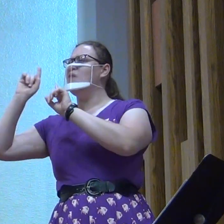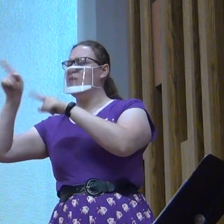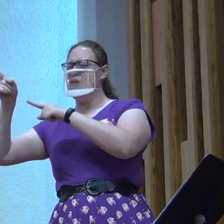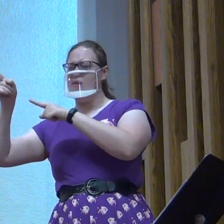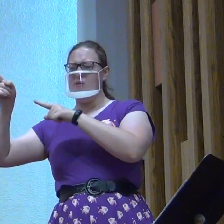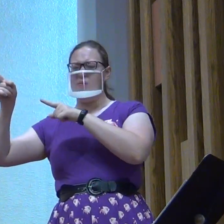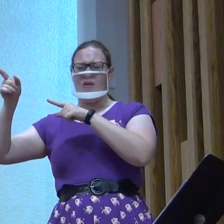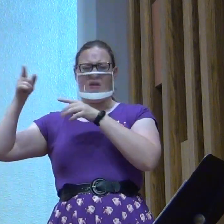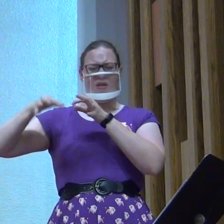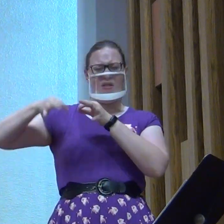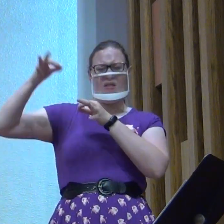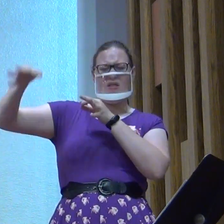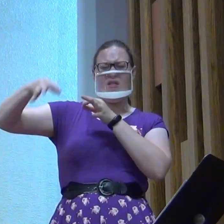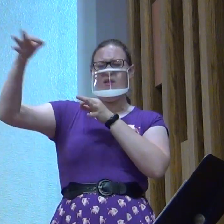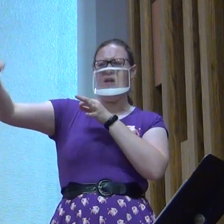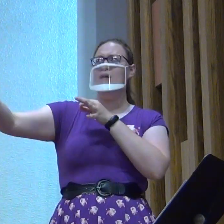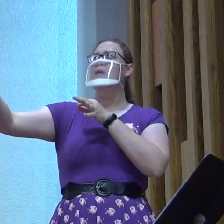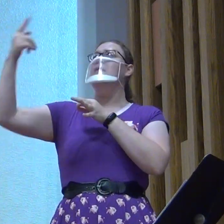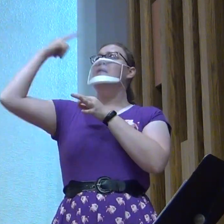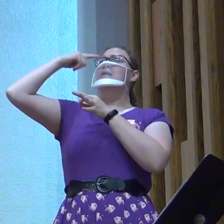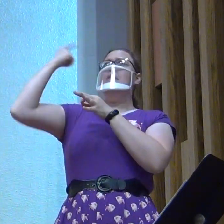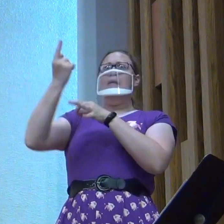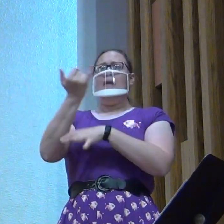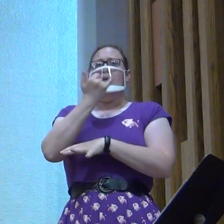and your response,